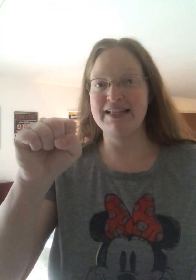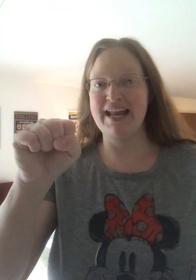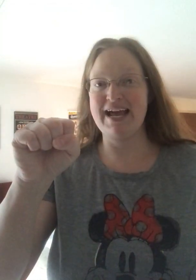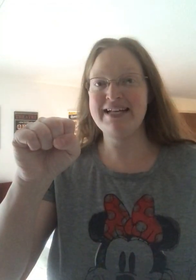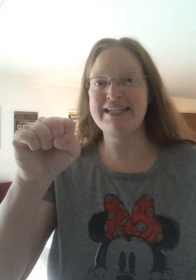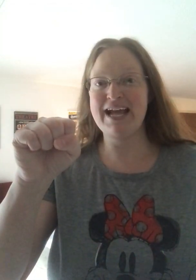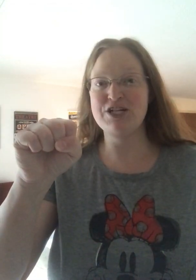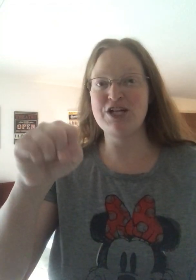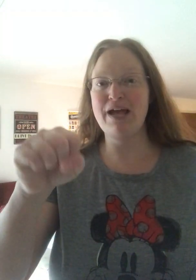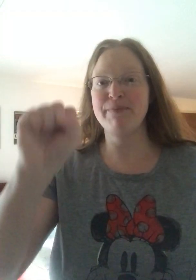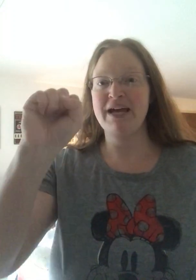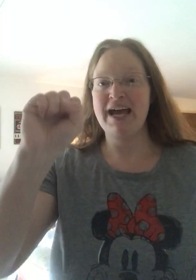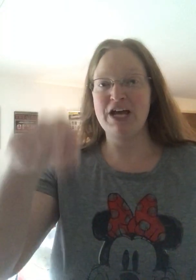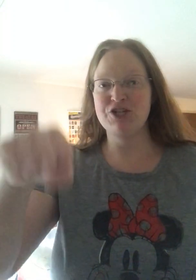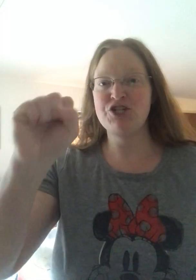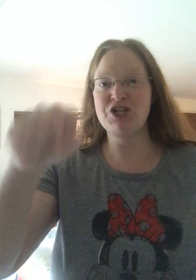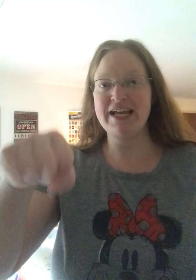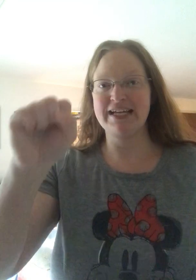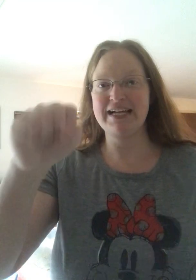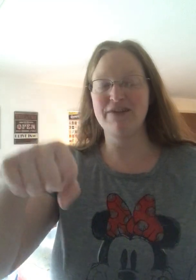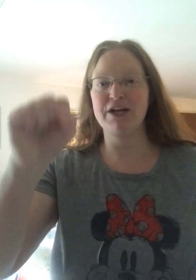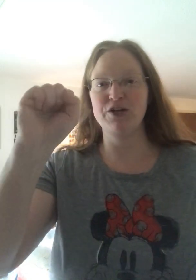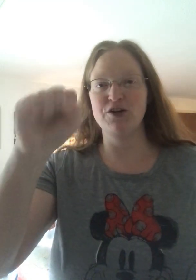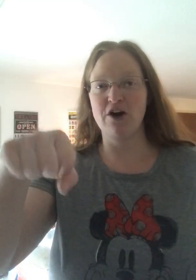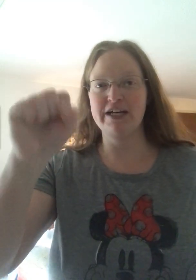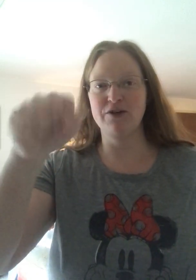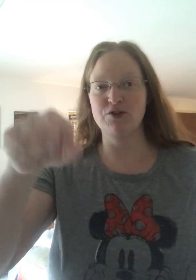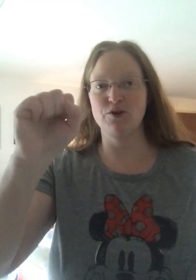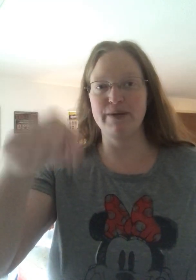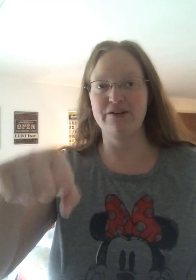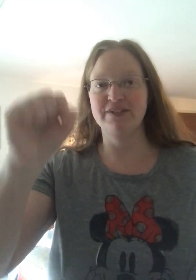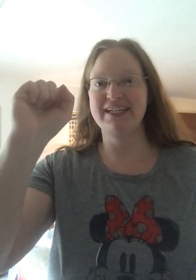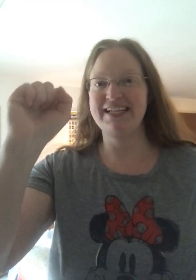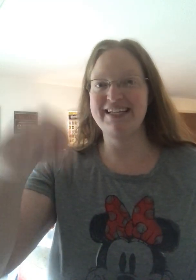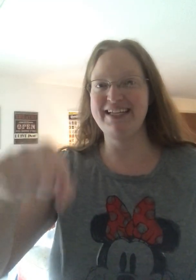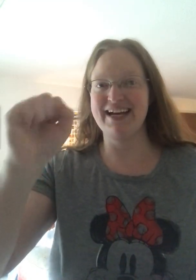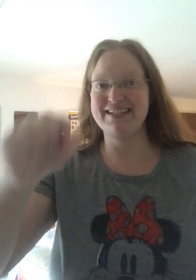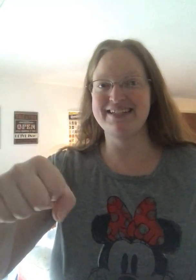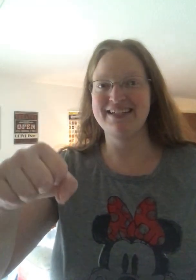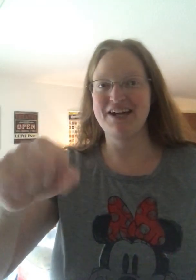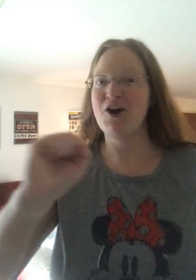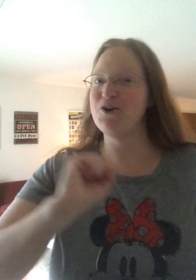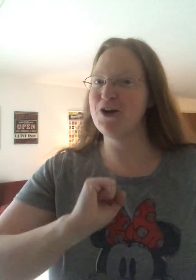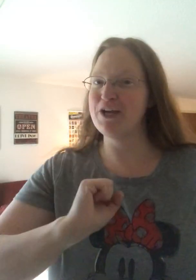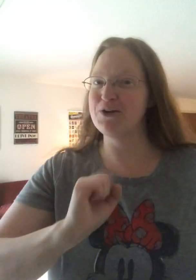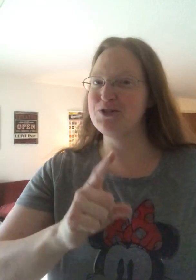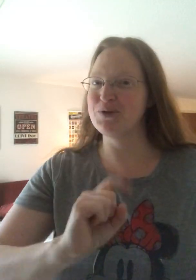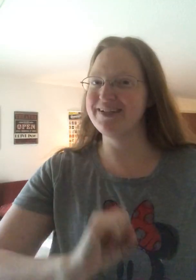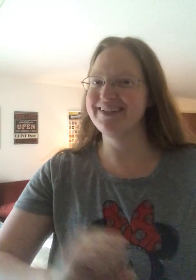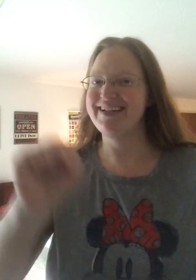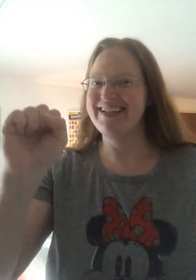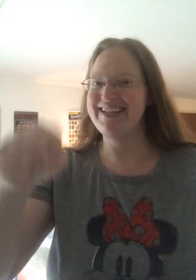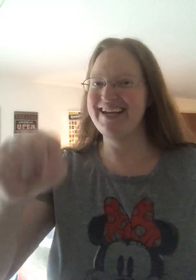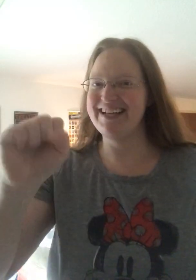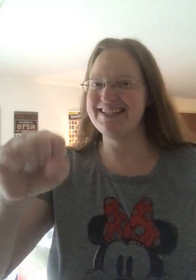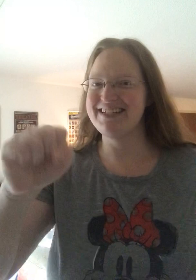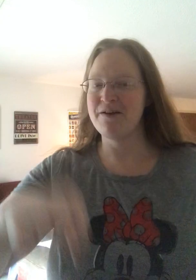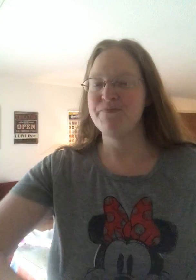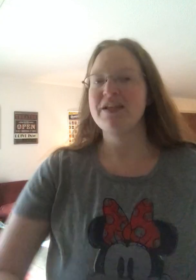that S hand shape and just shake it, kind of like you're knocking on a doorbell. Yes. Or knocking on a door. Yes.